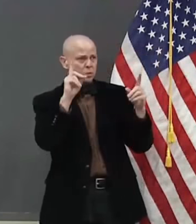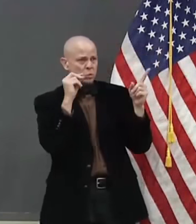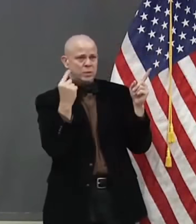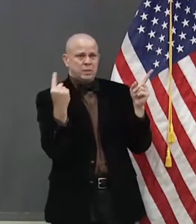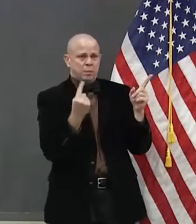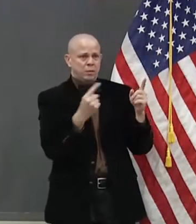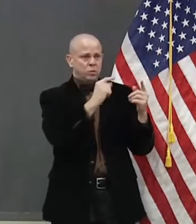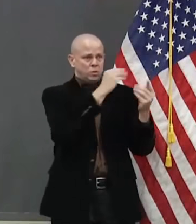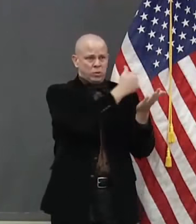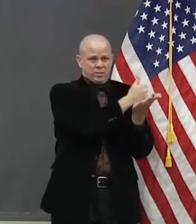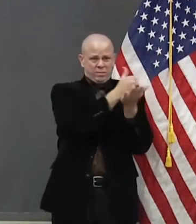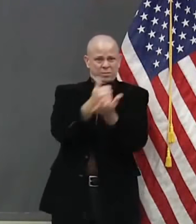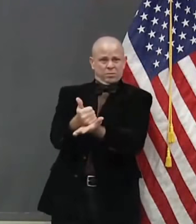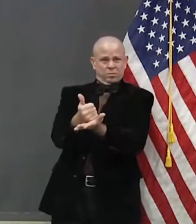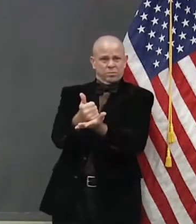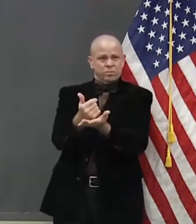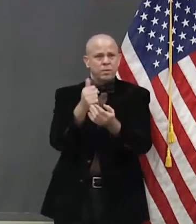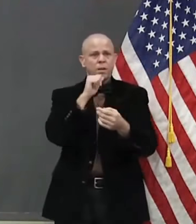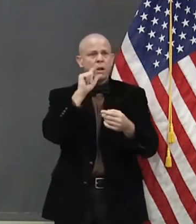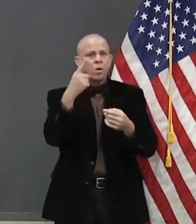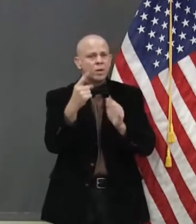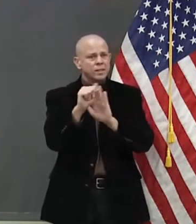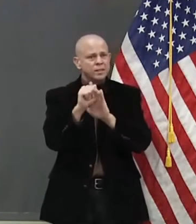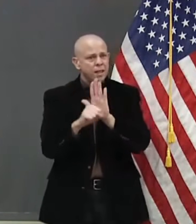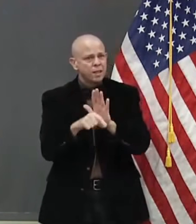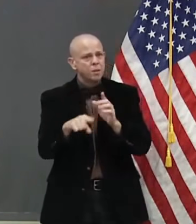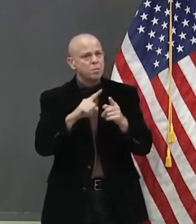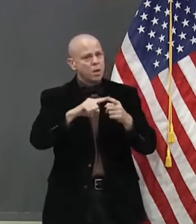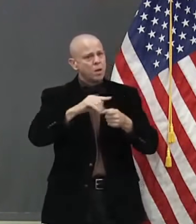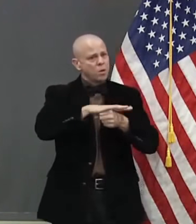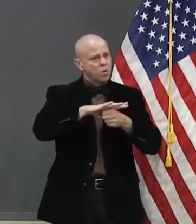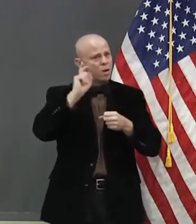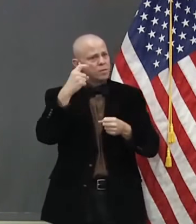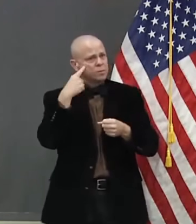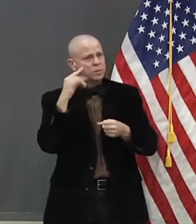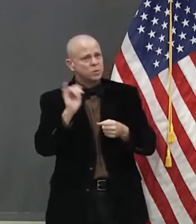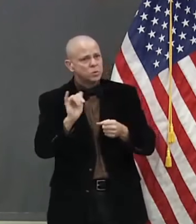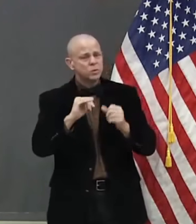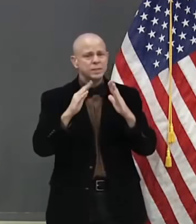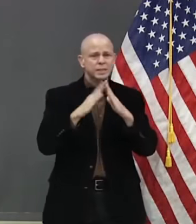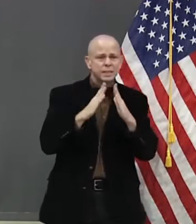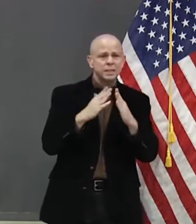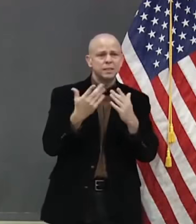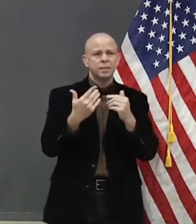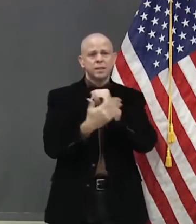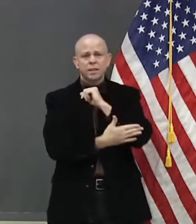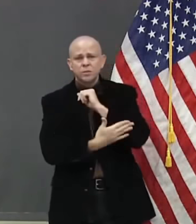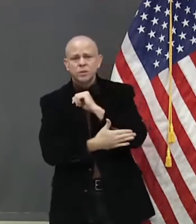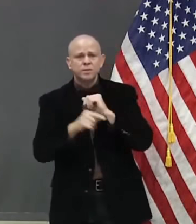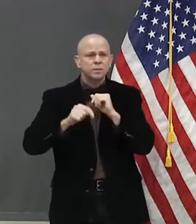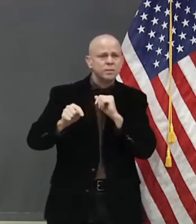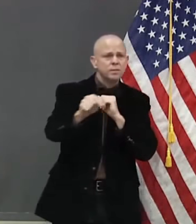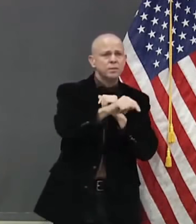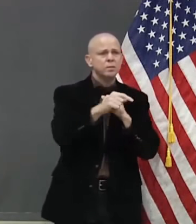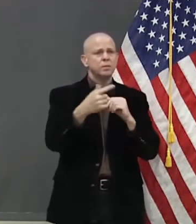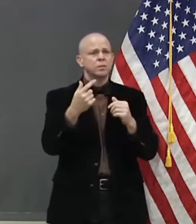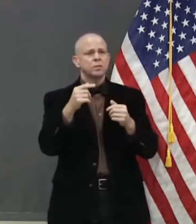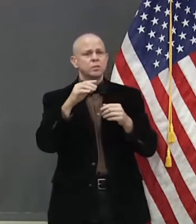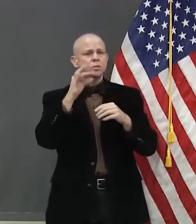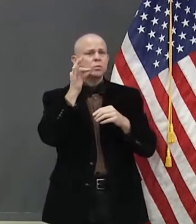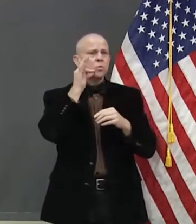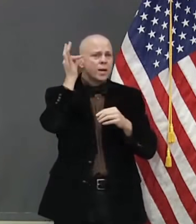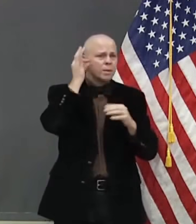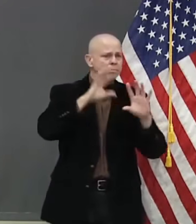assist not only the states, but our local governments, our cities, our counties, our tribes, and of